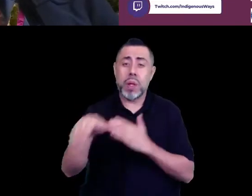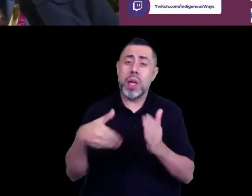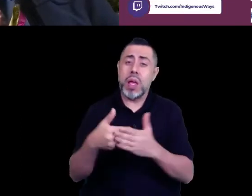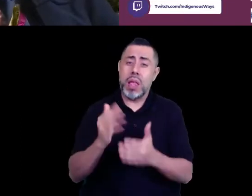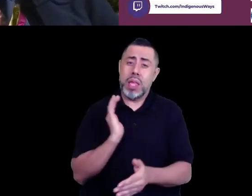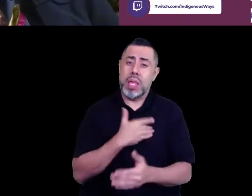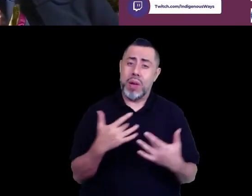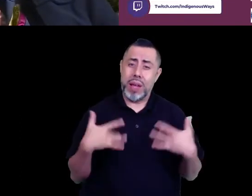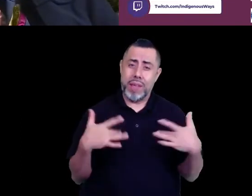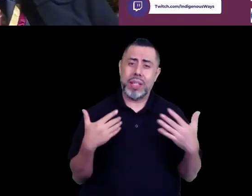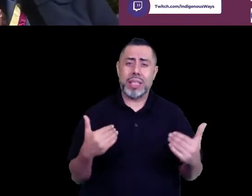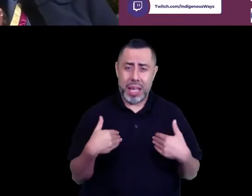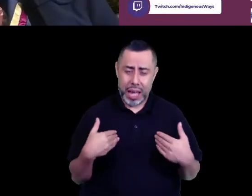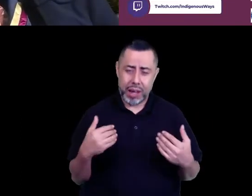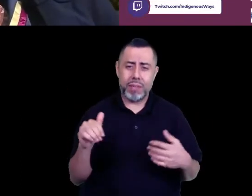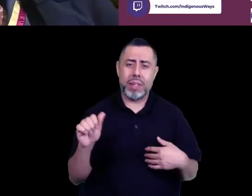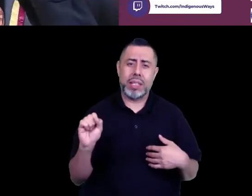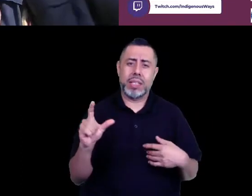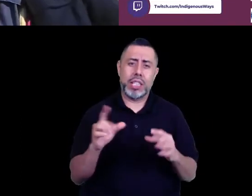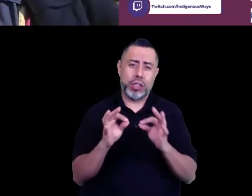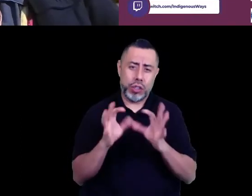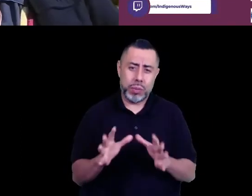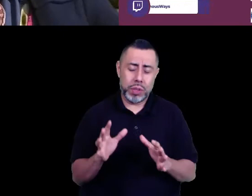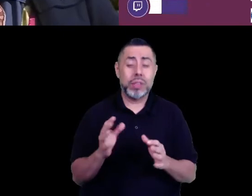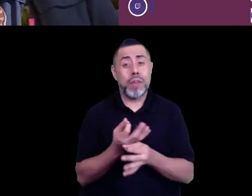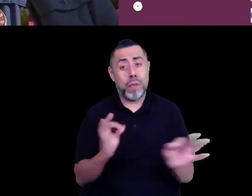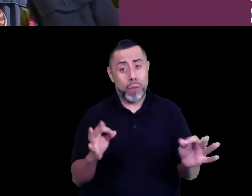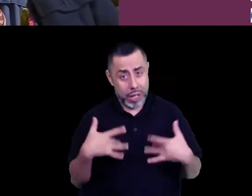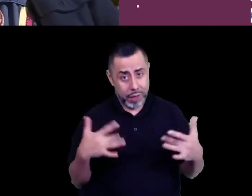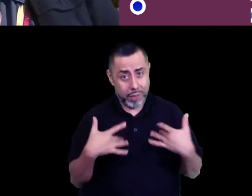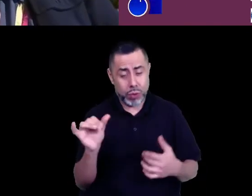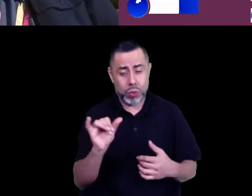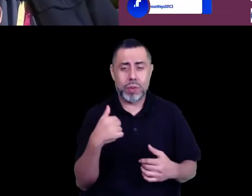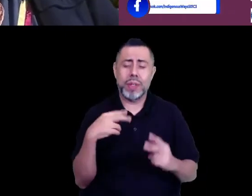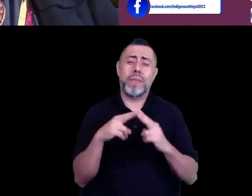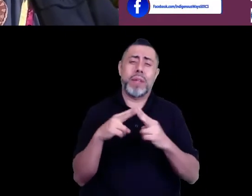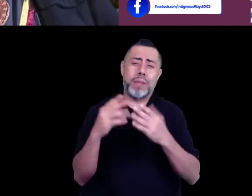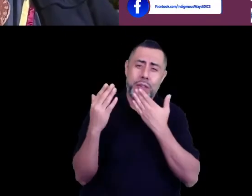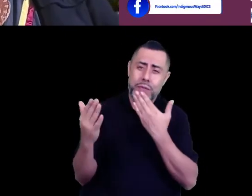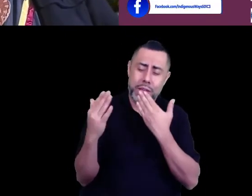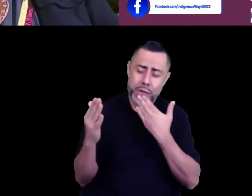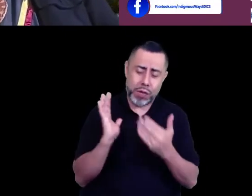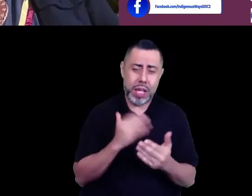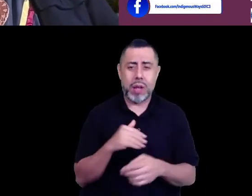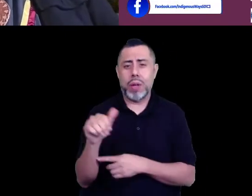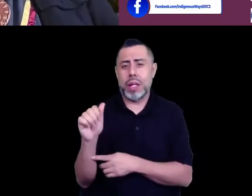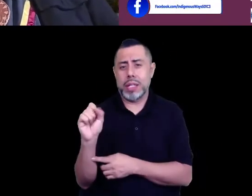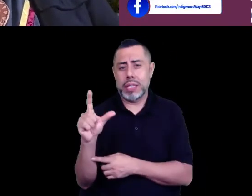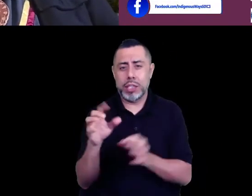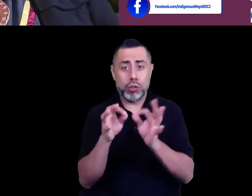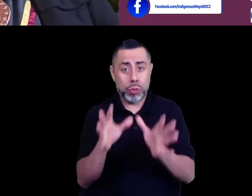free, and we're very grateful for our ASL interpreters. We'd like to take this time to thank our